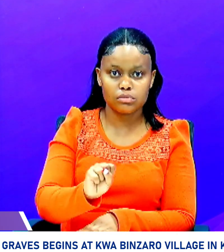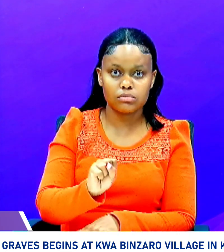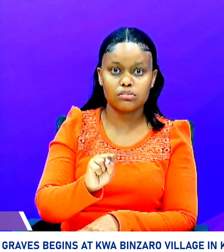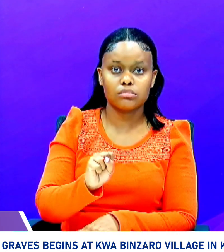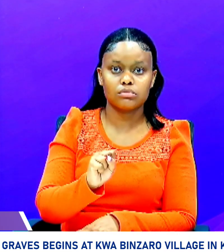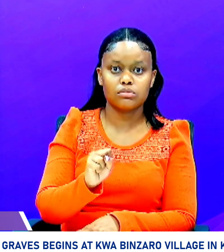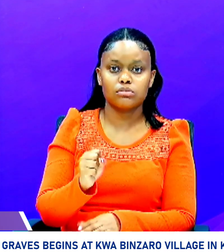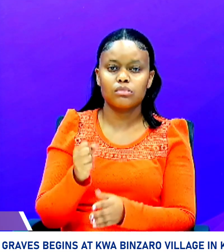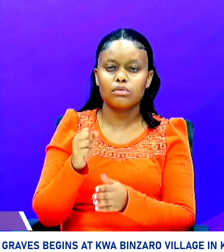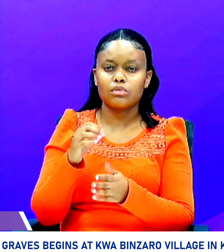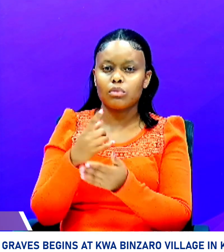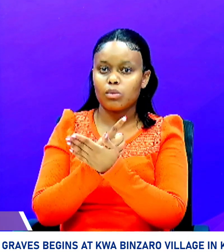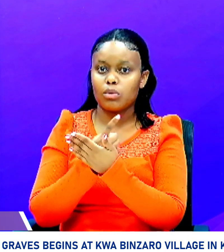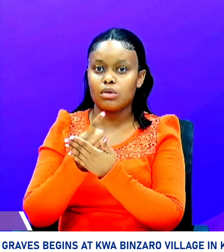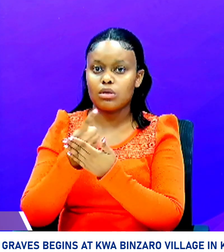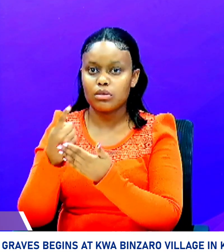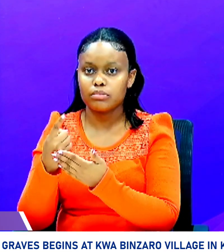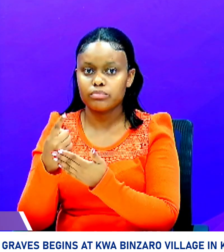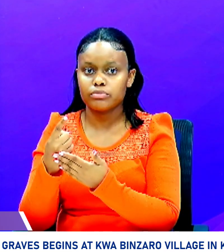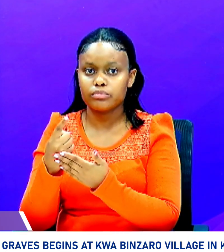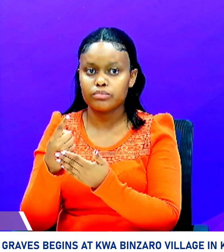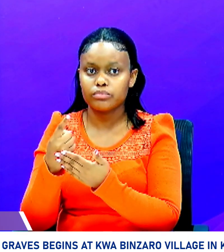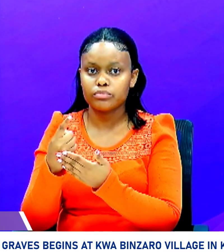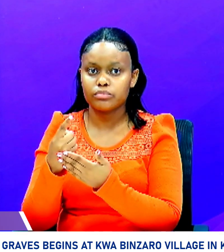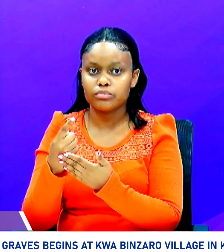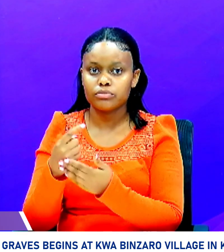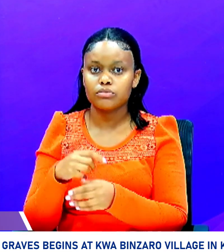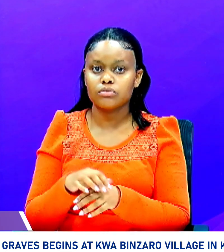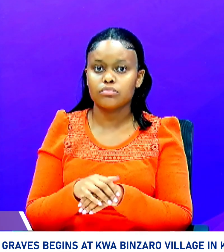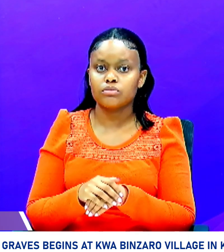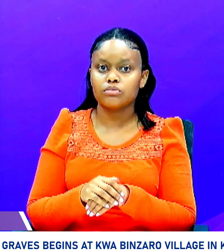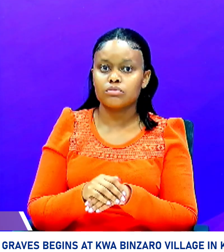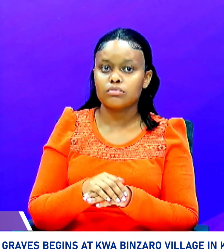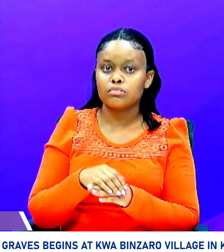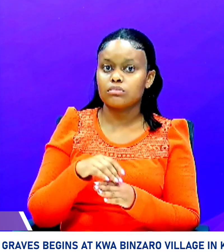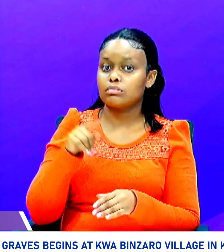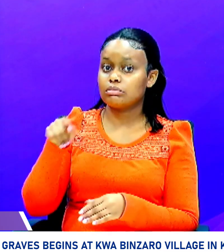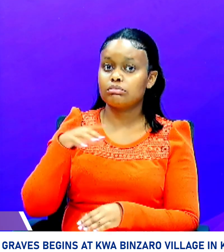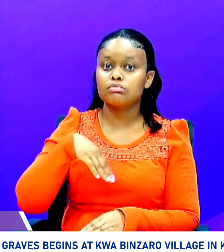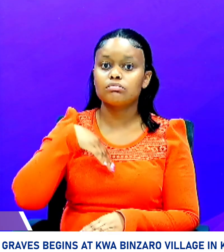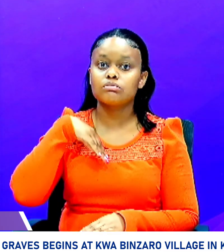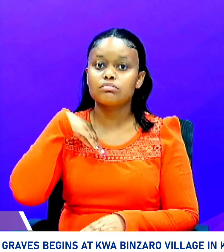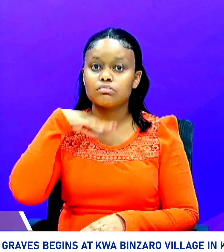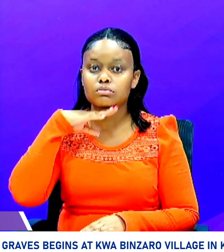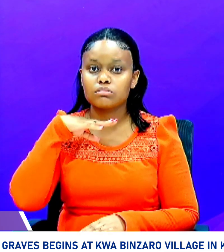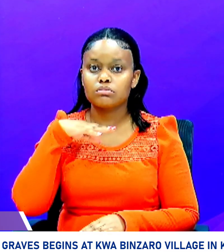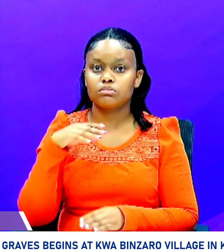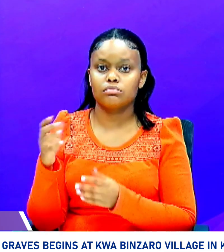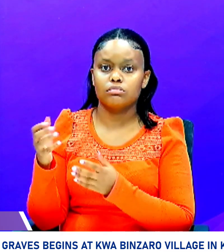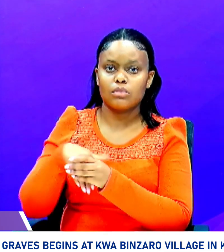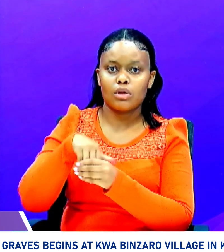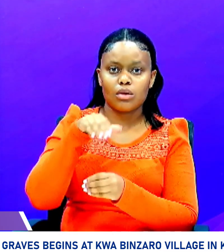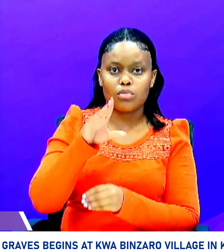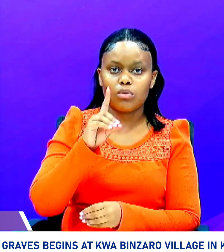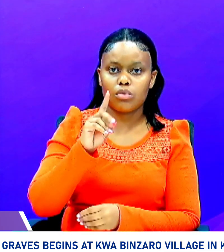graves had been identified during mapping exercises in recent weeks. The